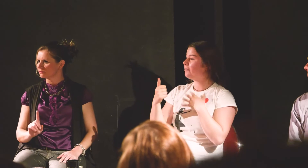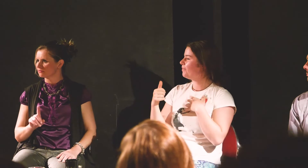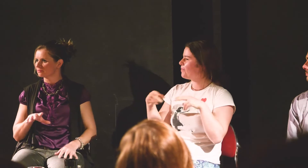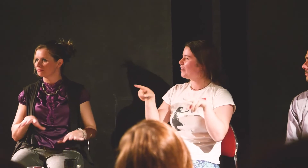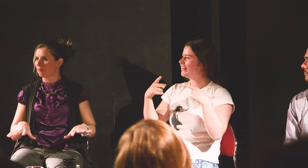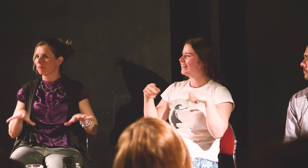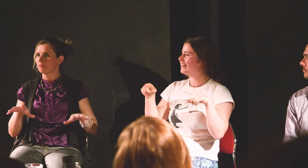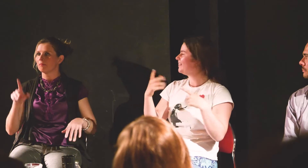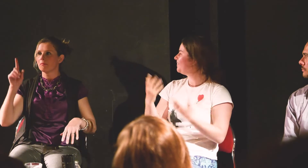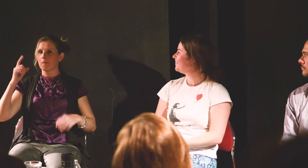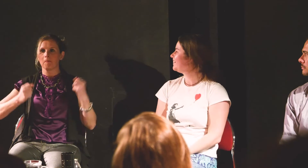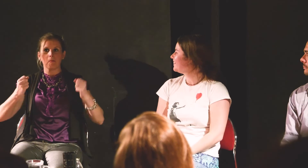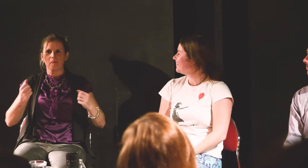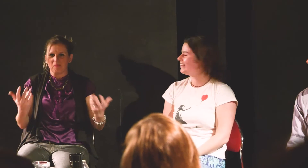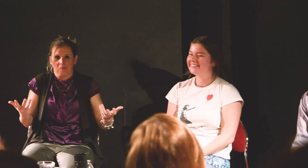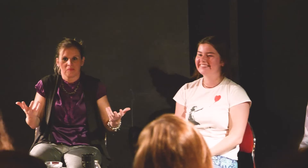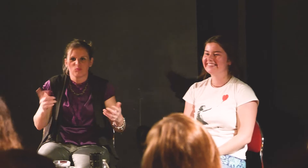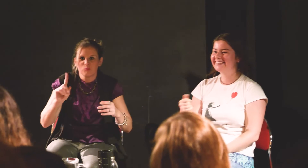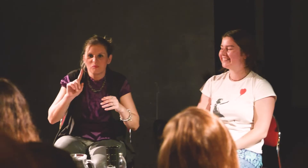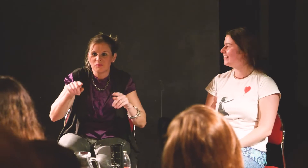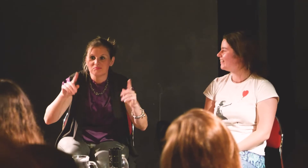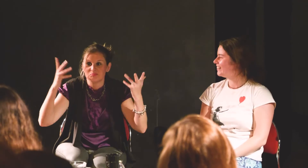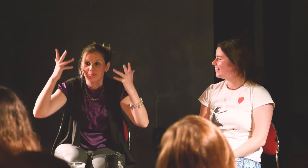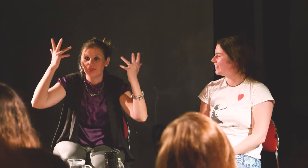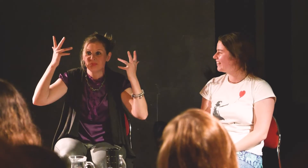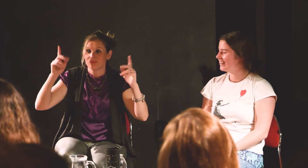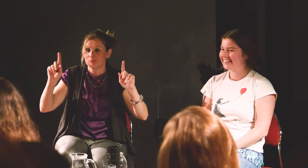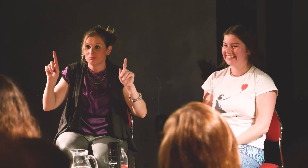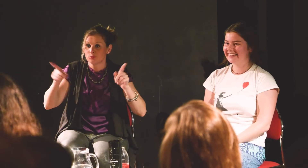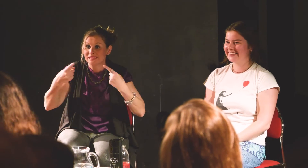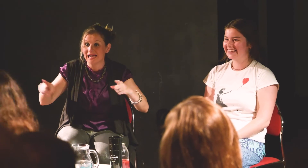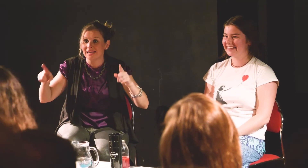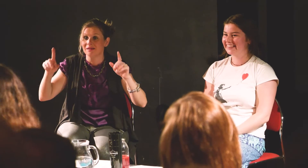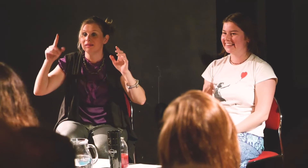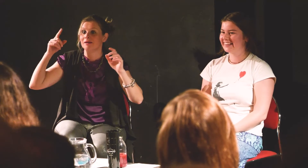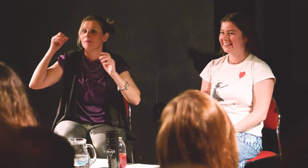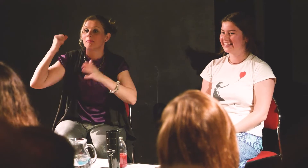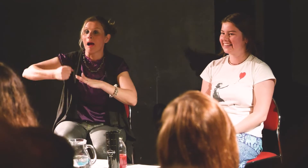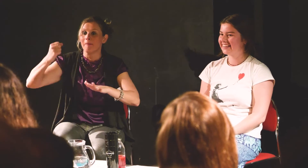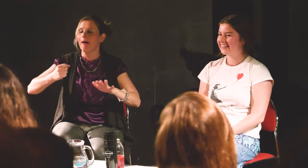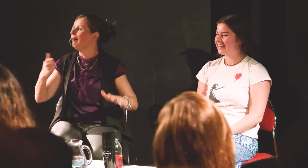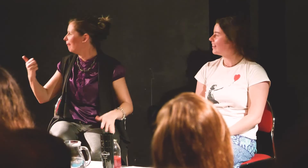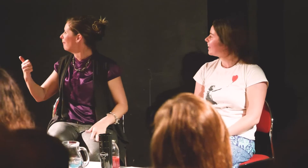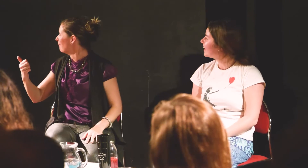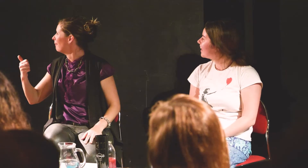that British, Sorry, bit got of banging a noise on the going on. Somewhere. What was it? What is it? What is it? Is it music? What is it?